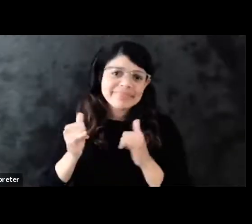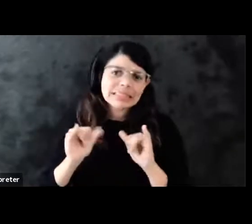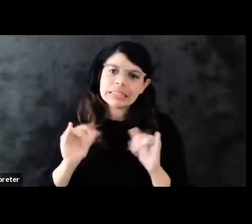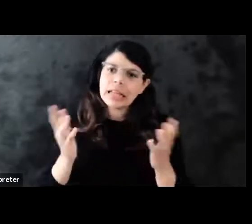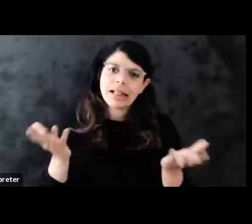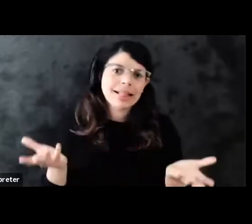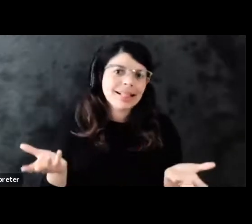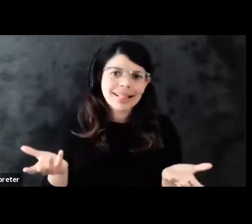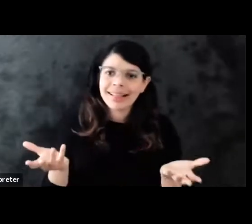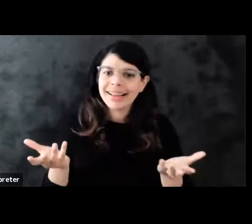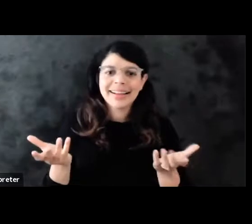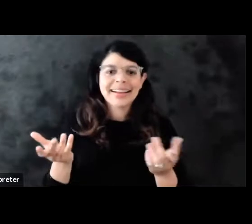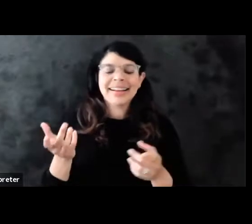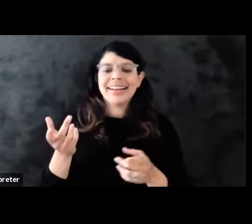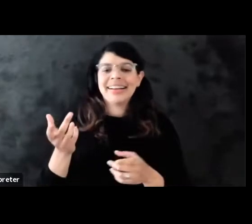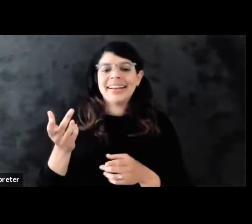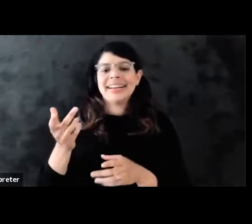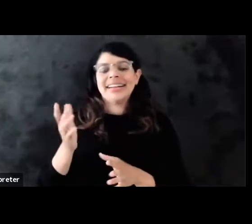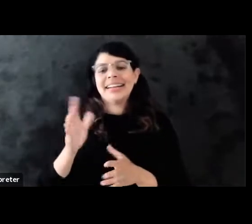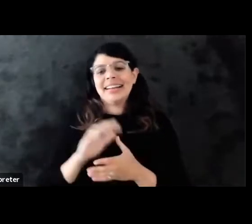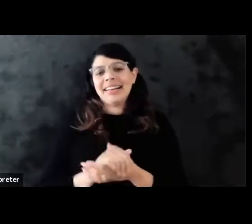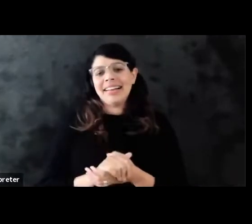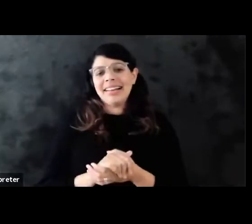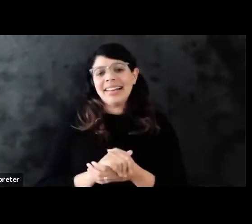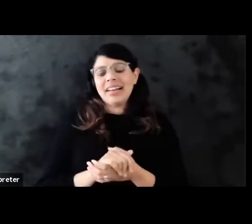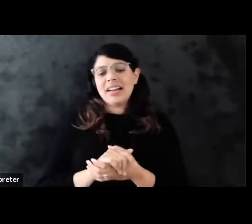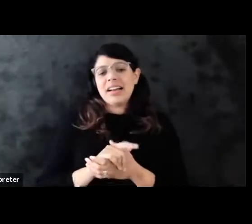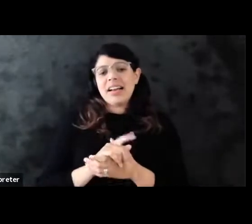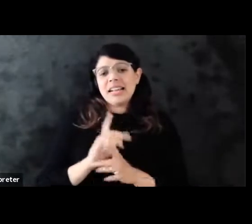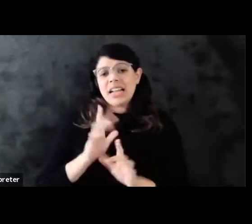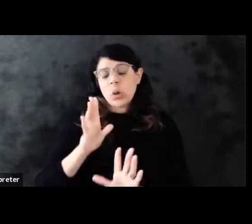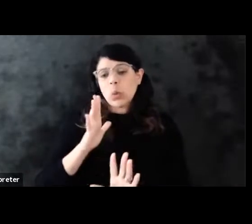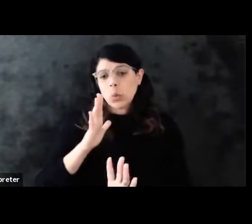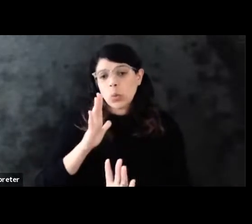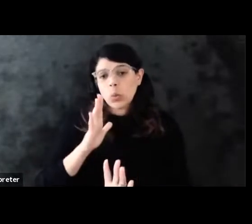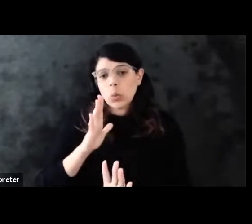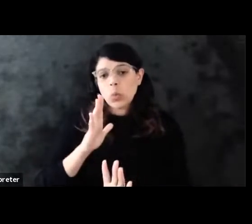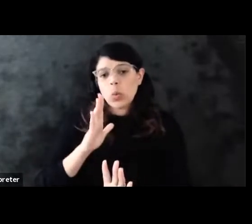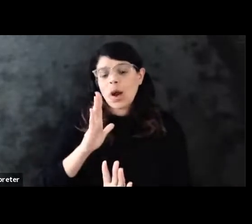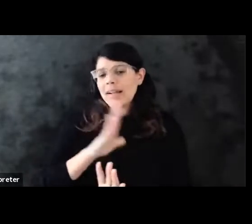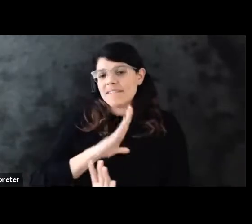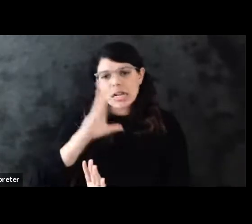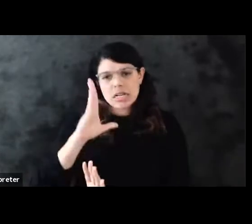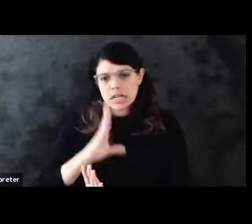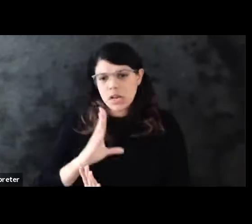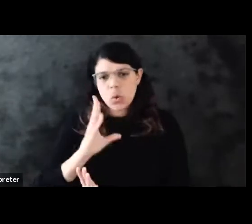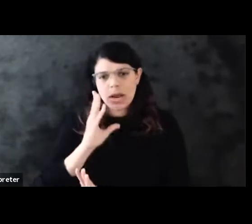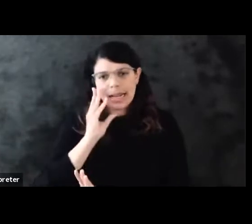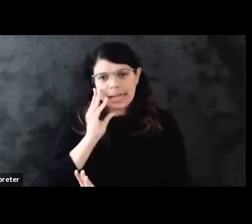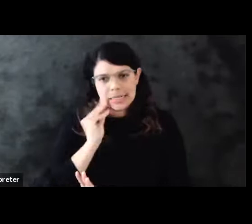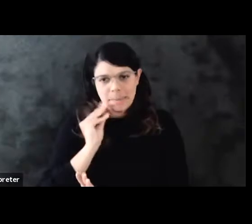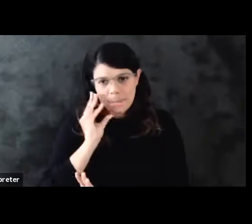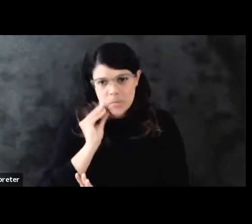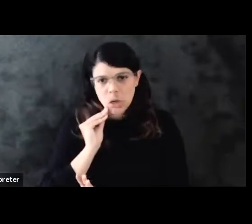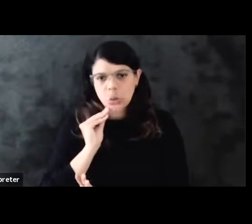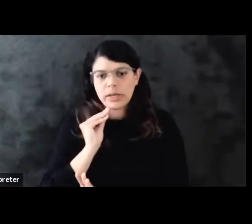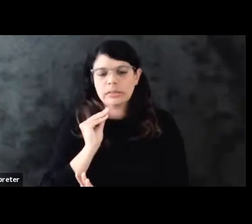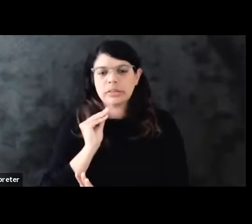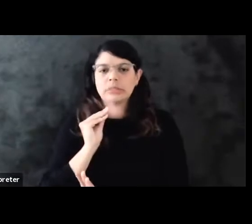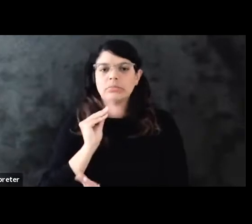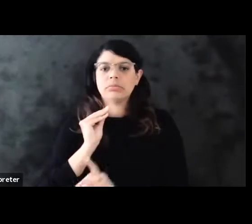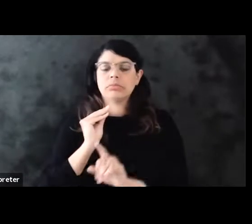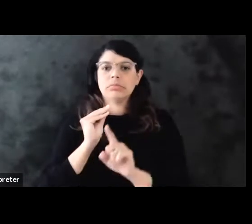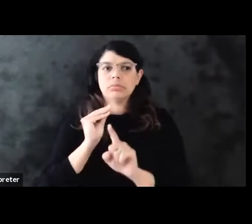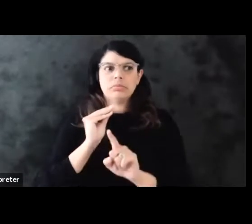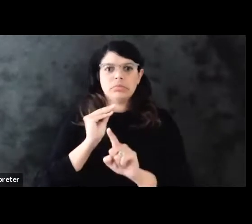there's never been a time in history in our country where there's really been a significant difference between Democrats